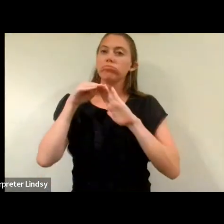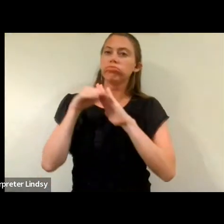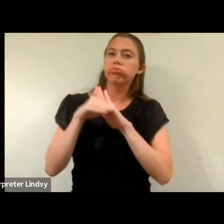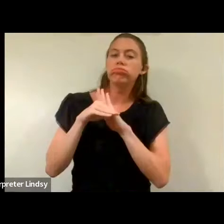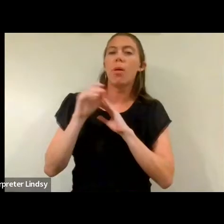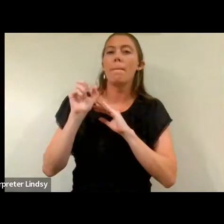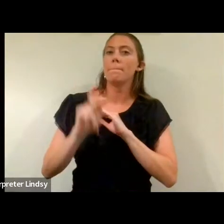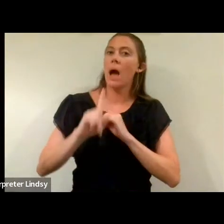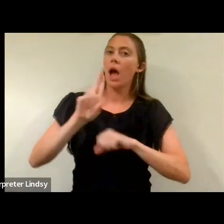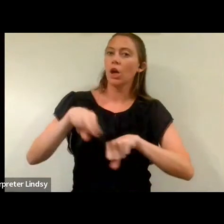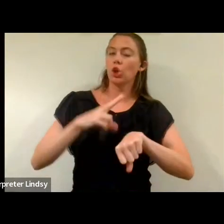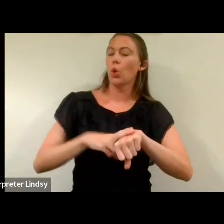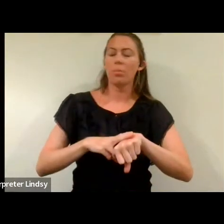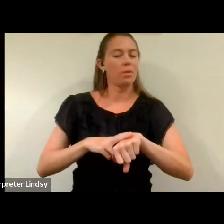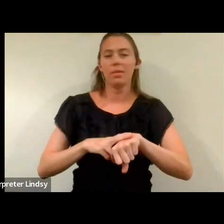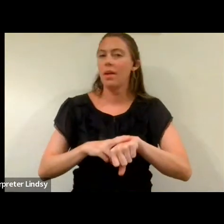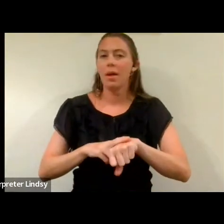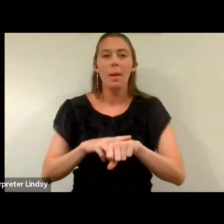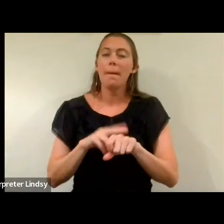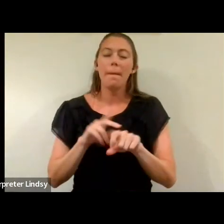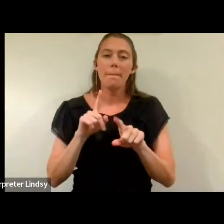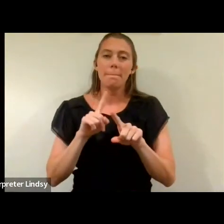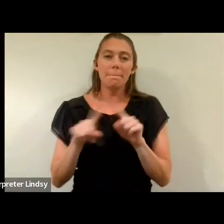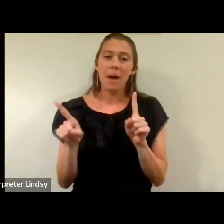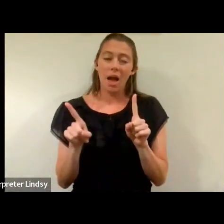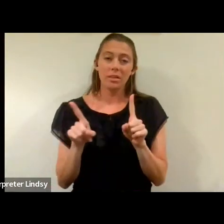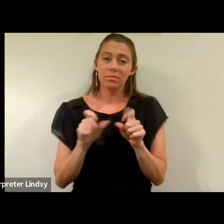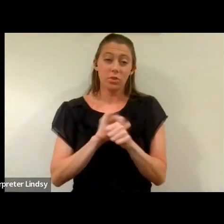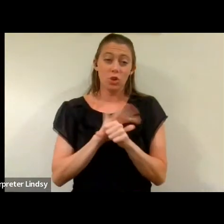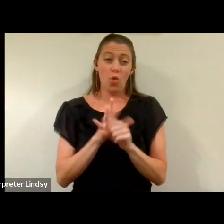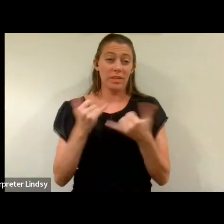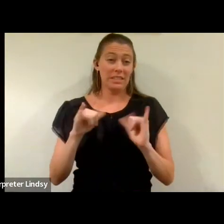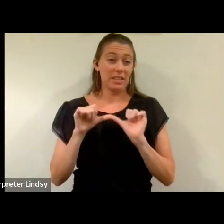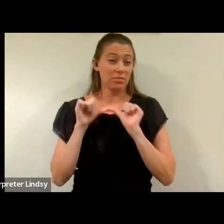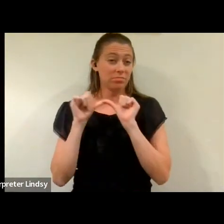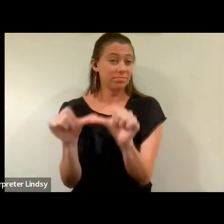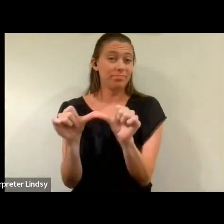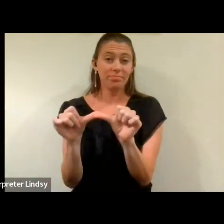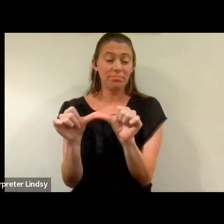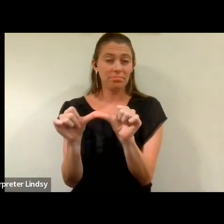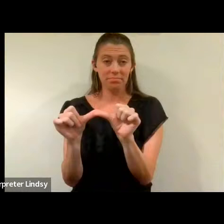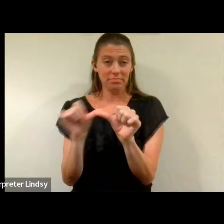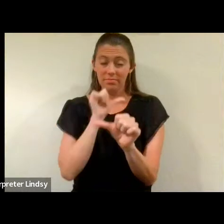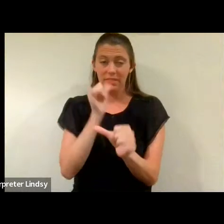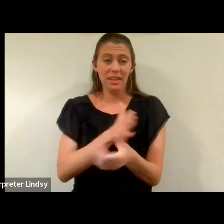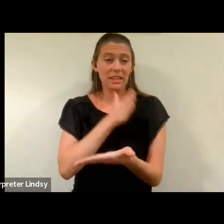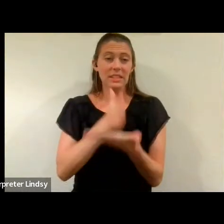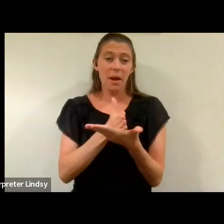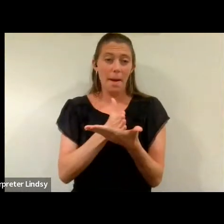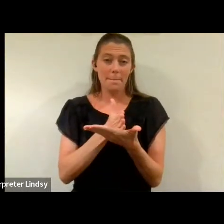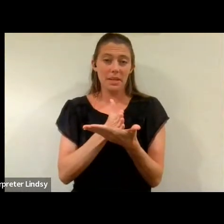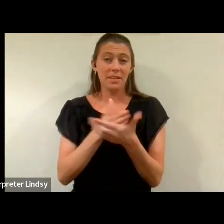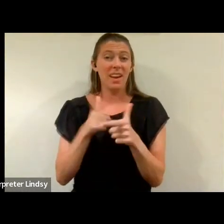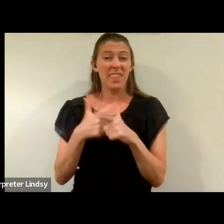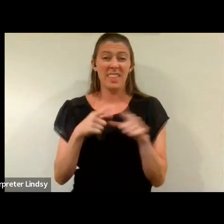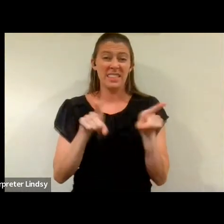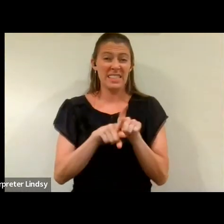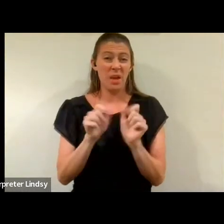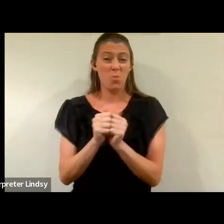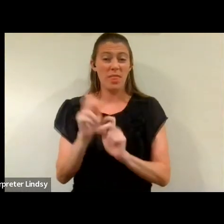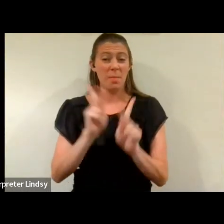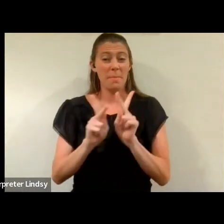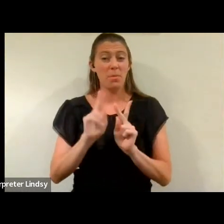not tell. COVID doesn't believe in fatigue, and neither does the bills that are coming in, or do the bills that are coming